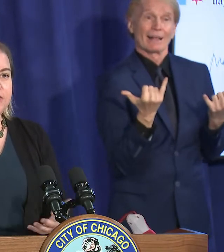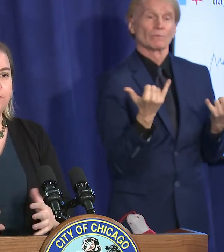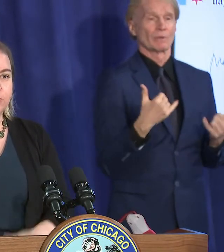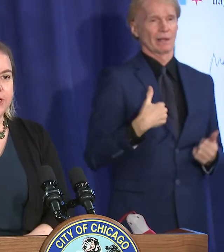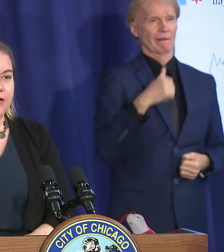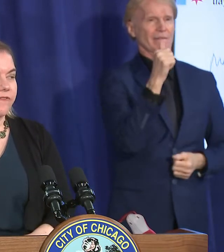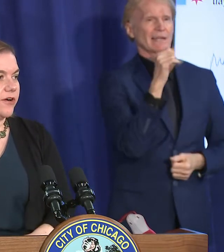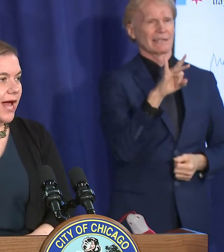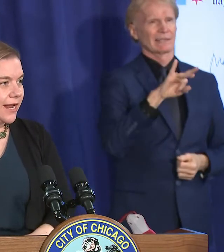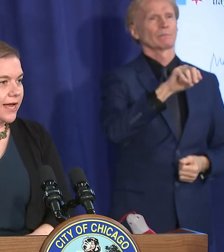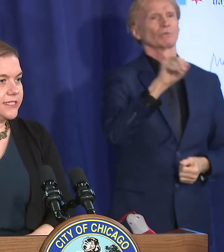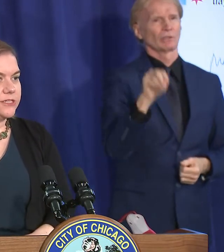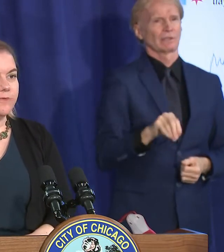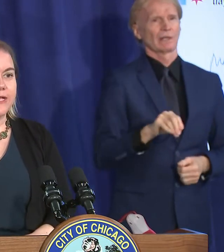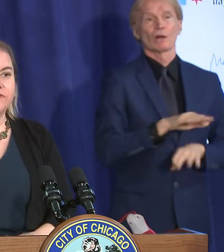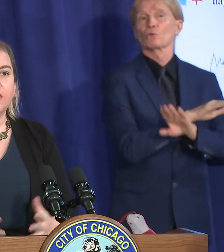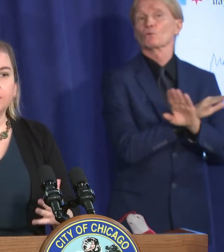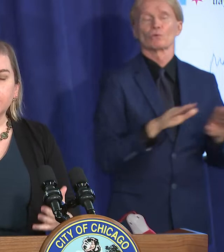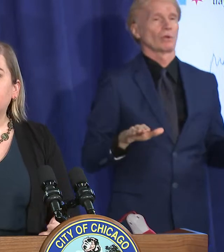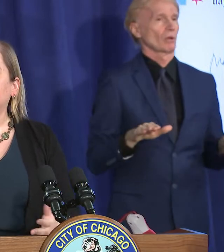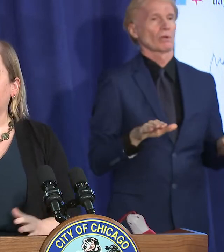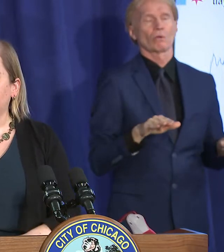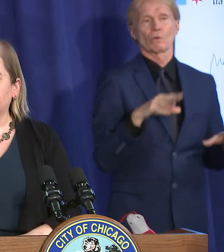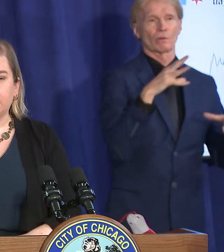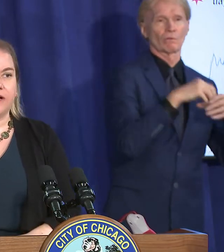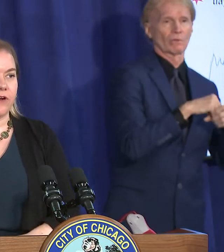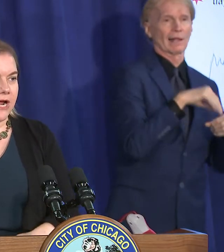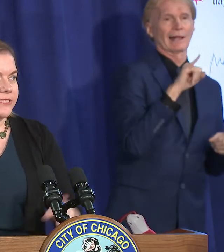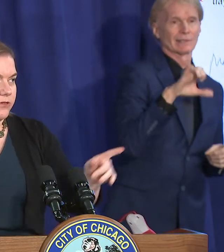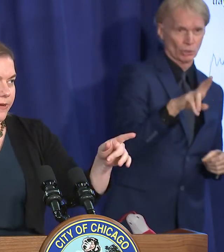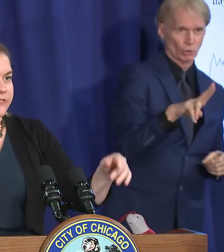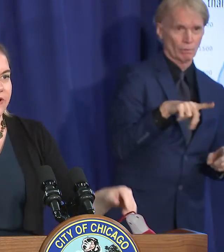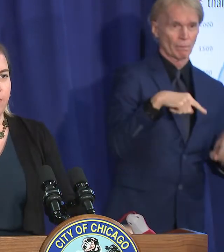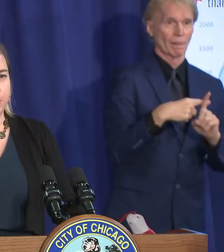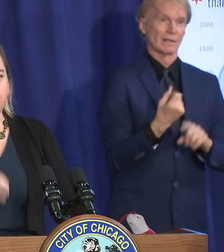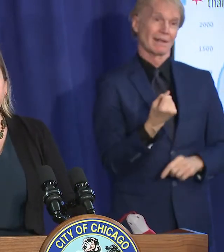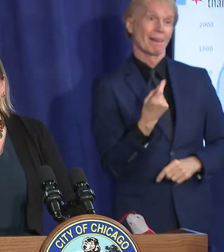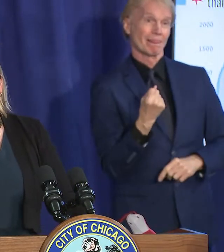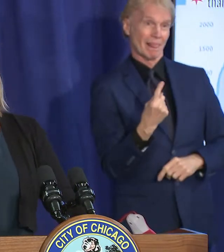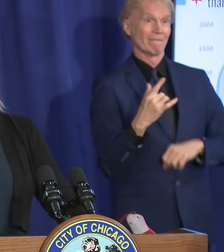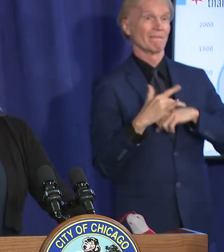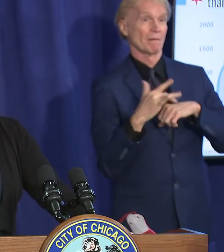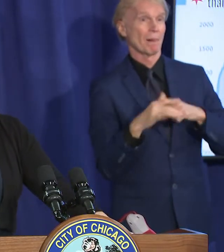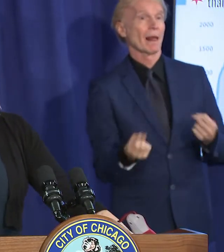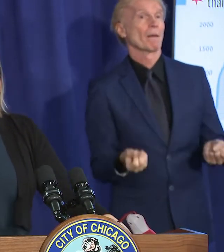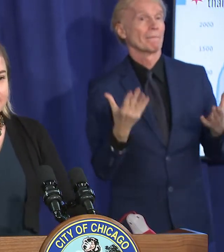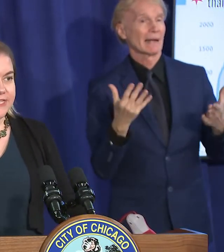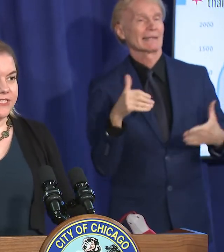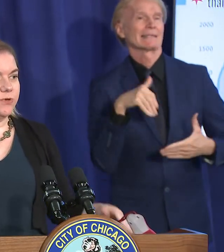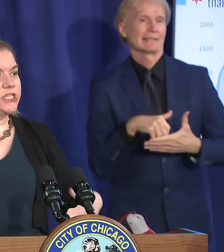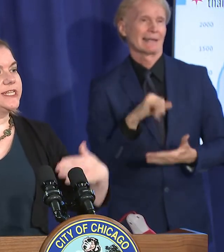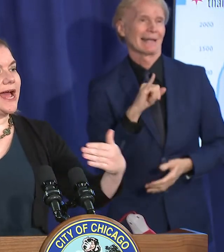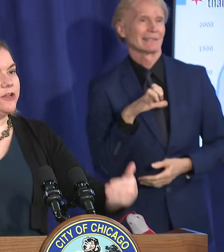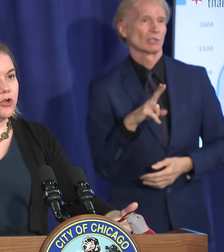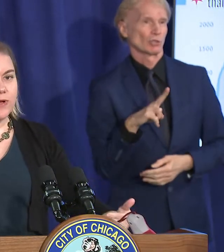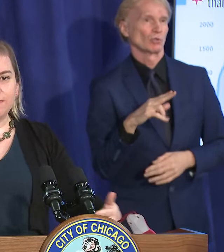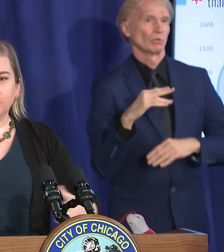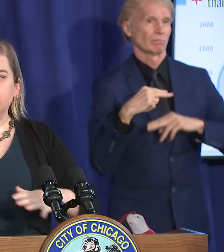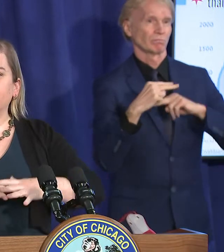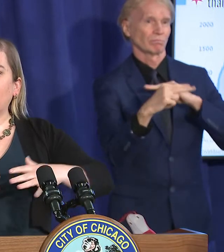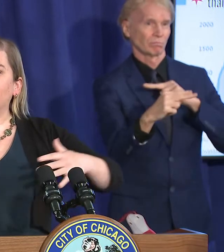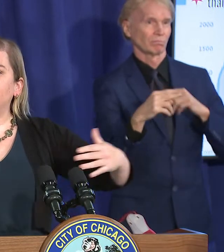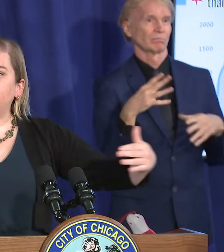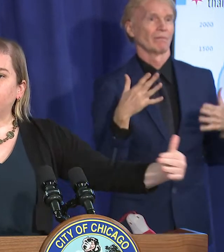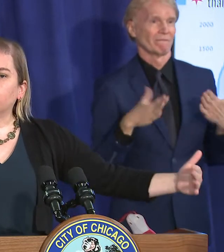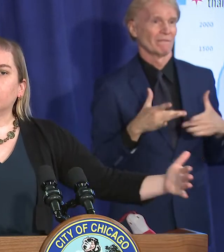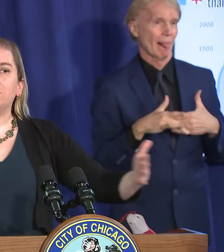have 18% of our non-ICU beds available and 11% of our ICU beds available. Where we look at the census, which is not new